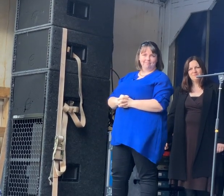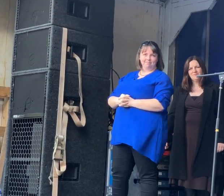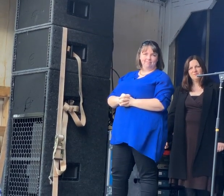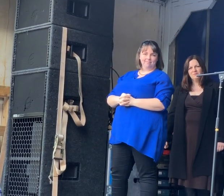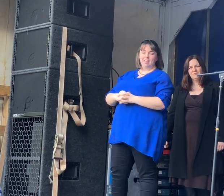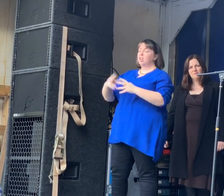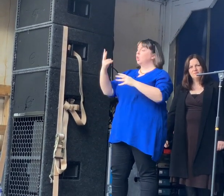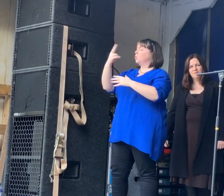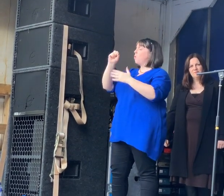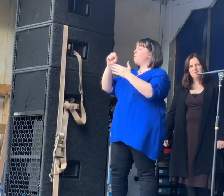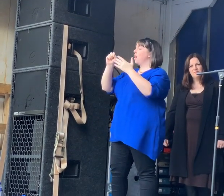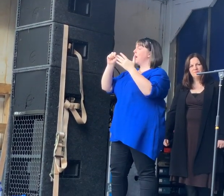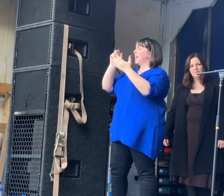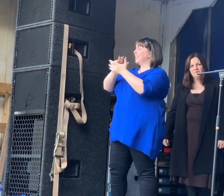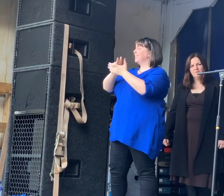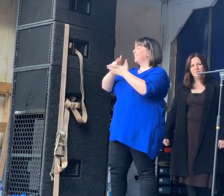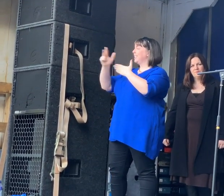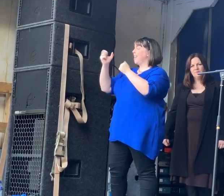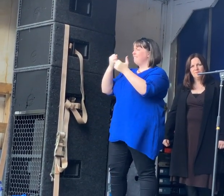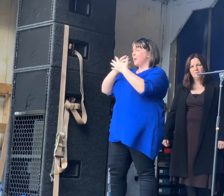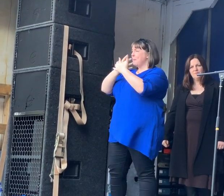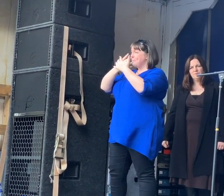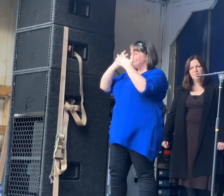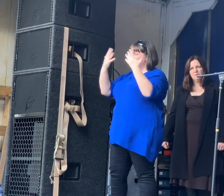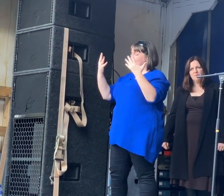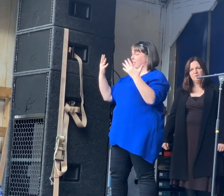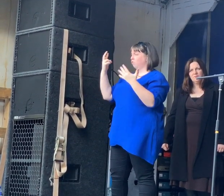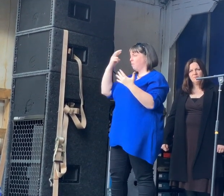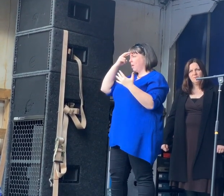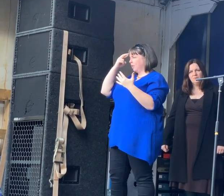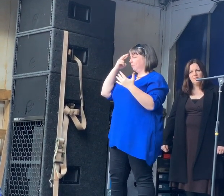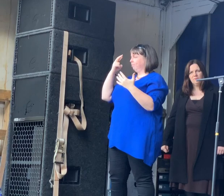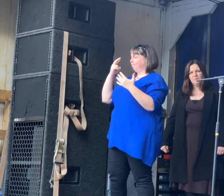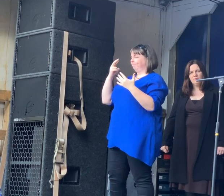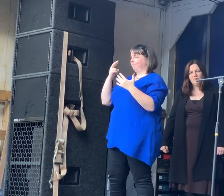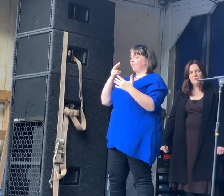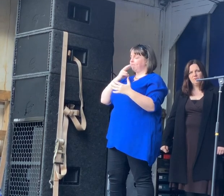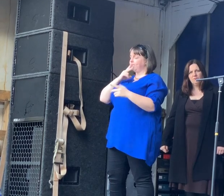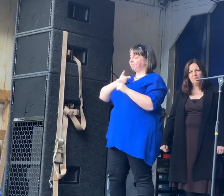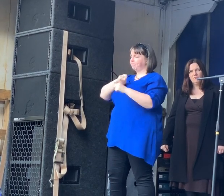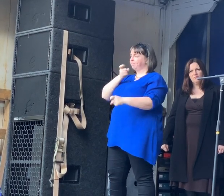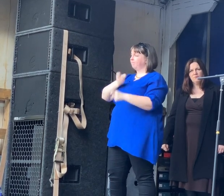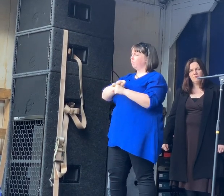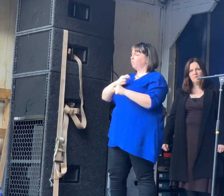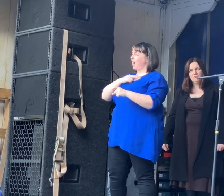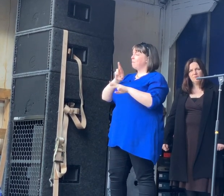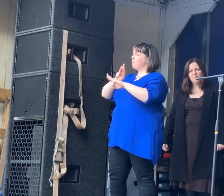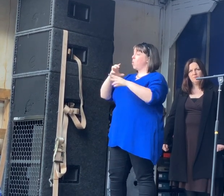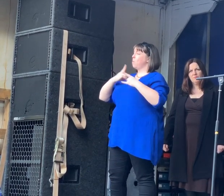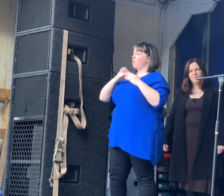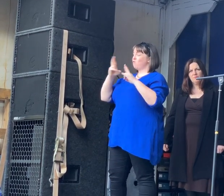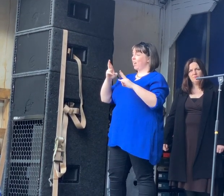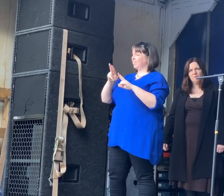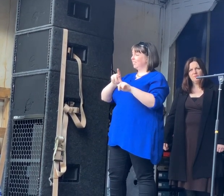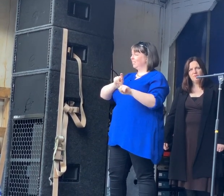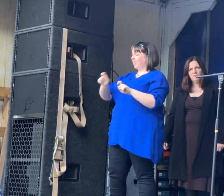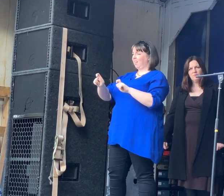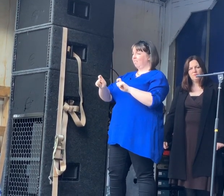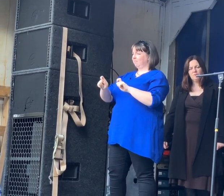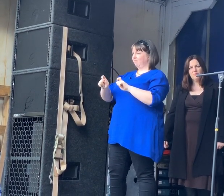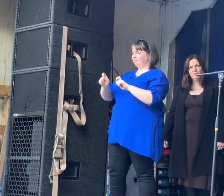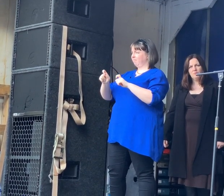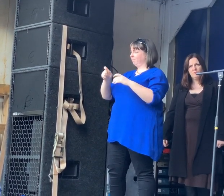In 2018, there are many current reminders of stark harsh reality where people's human rights are being stripped back